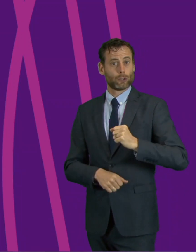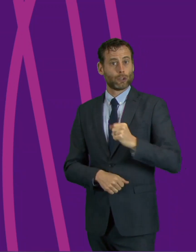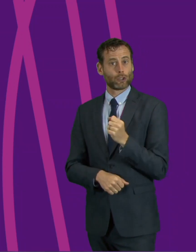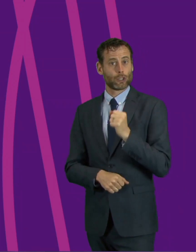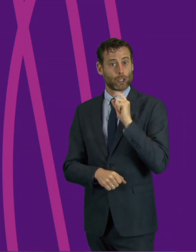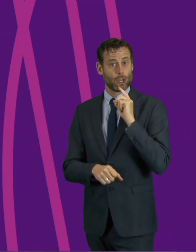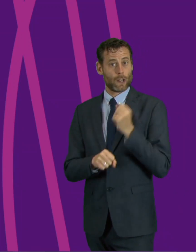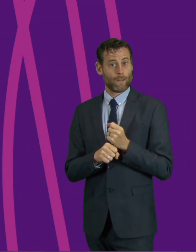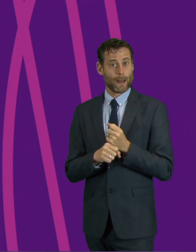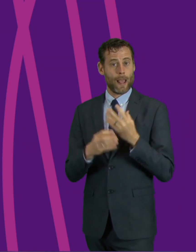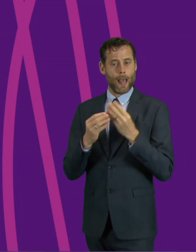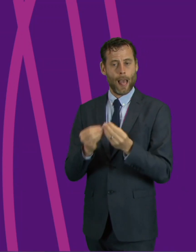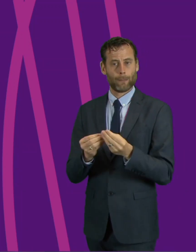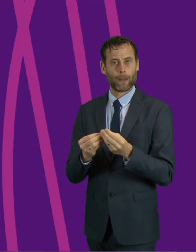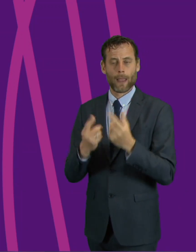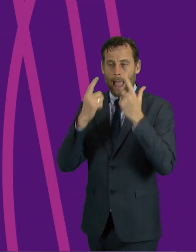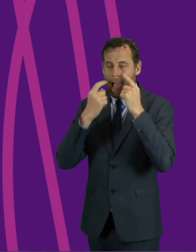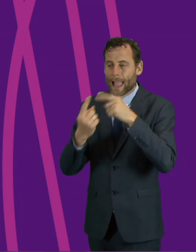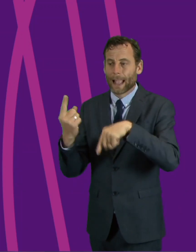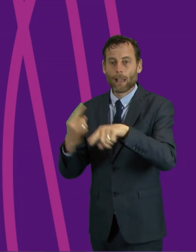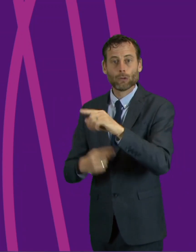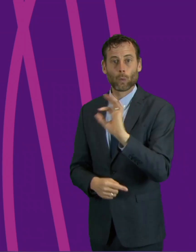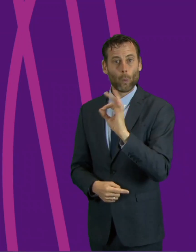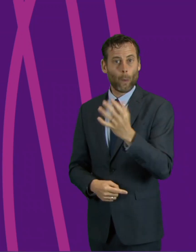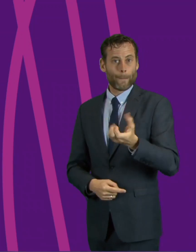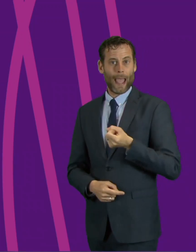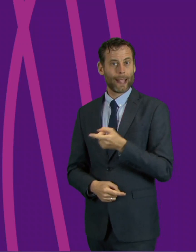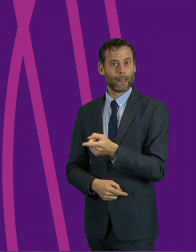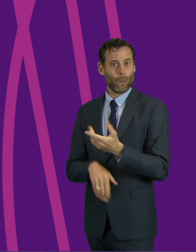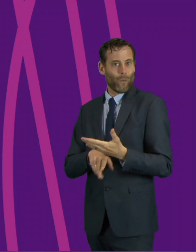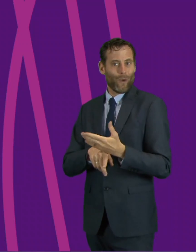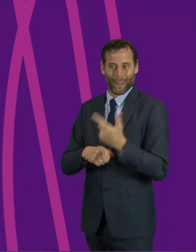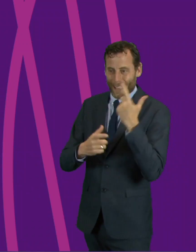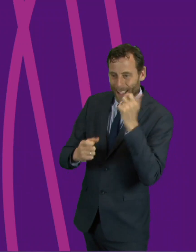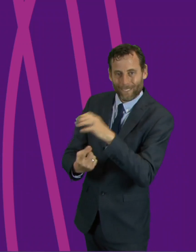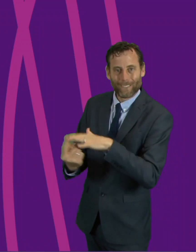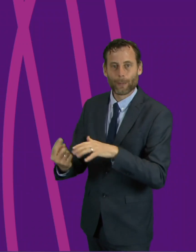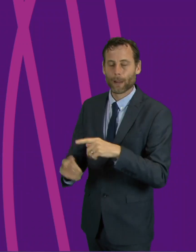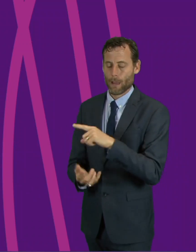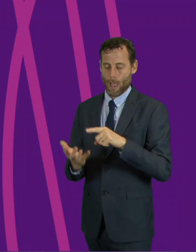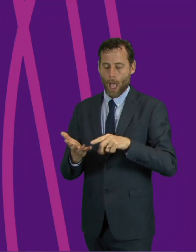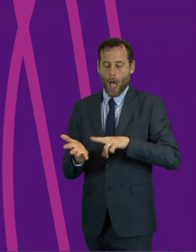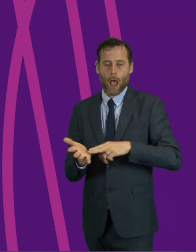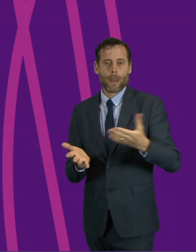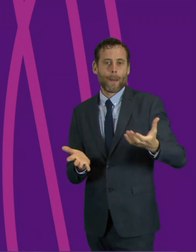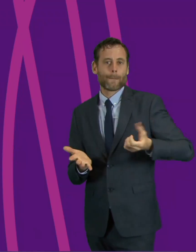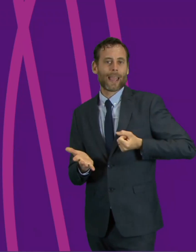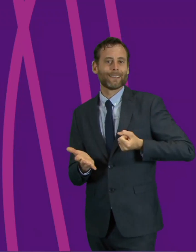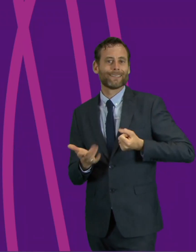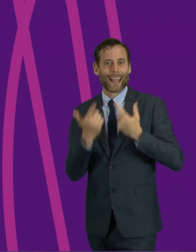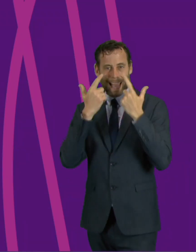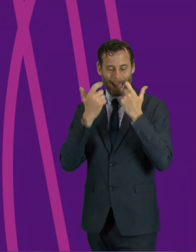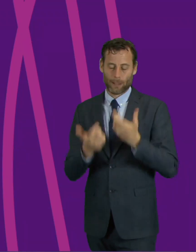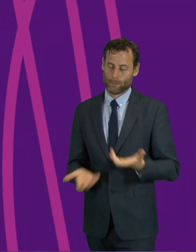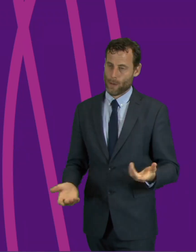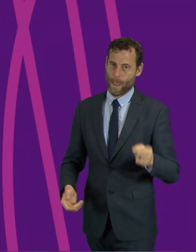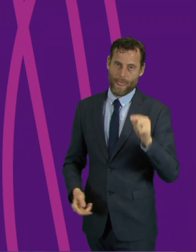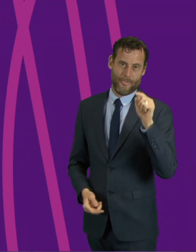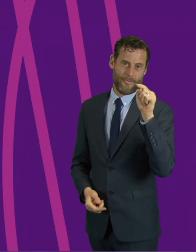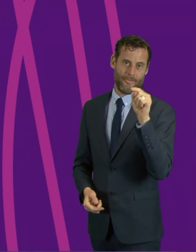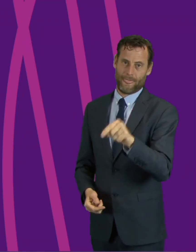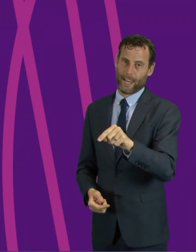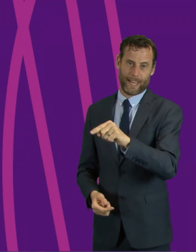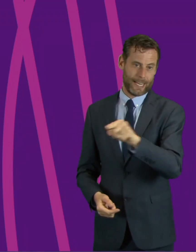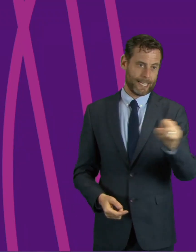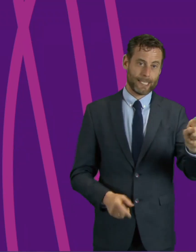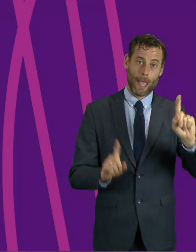carers during the COVID-19 pandemic? First Minister. Unpaid carers are playing a vital support role right now,